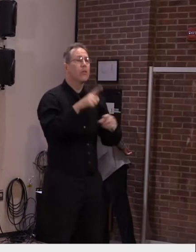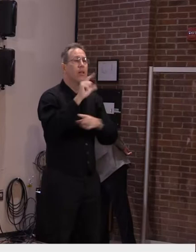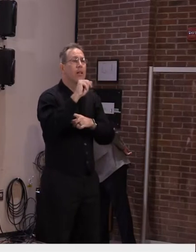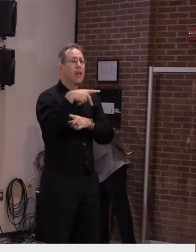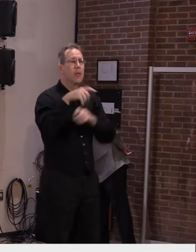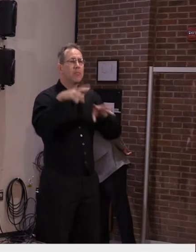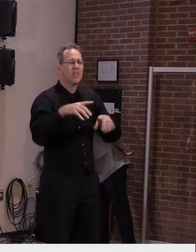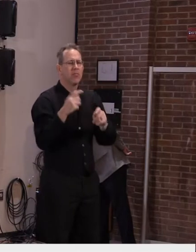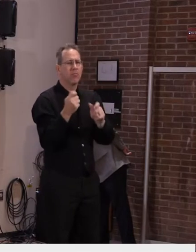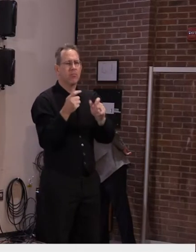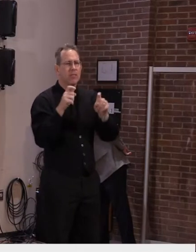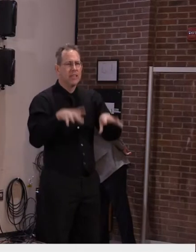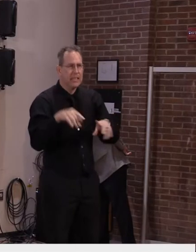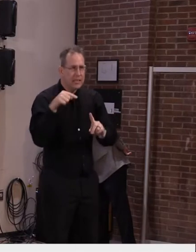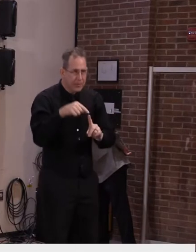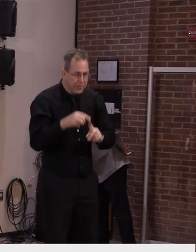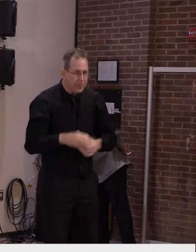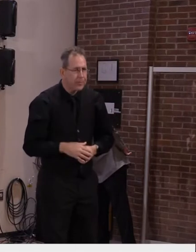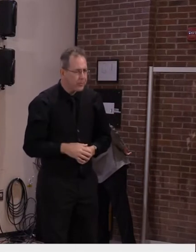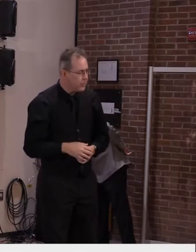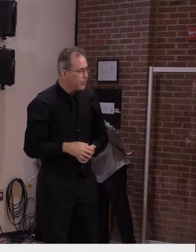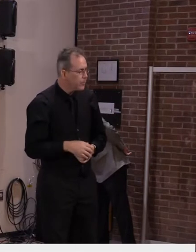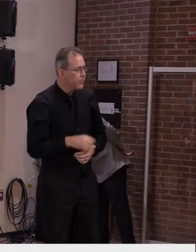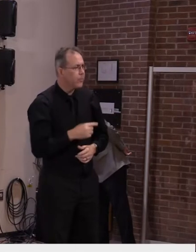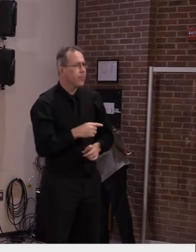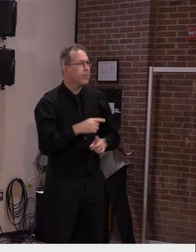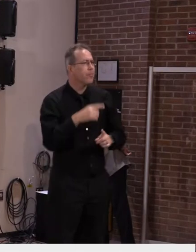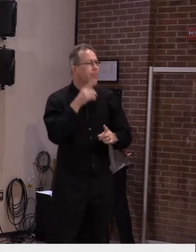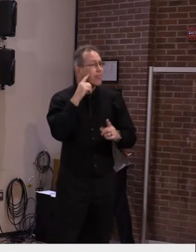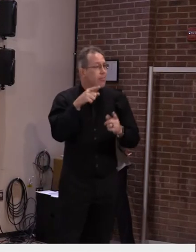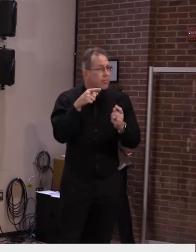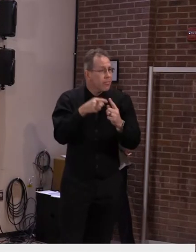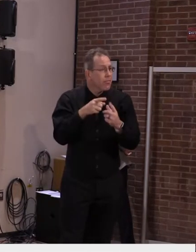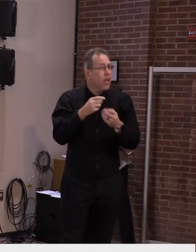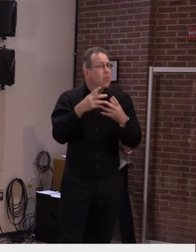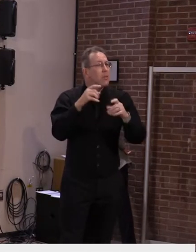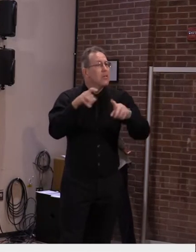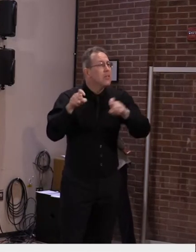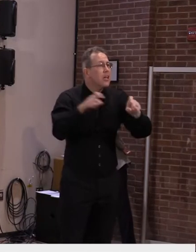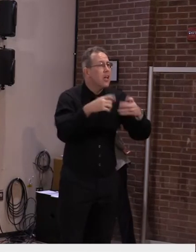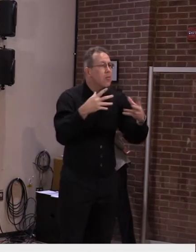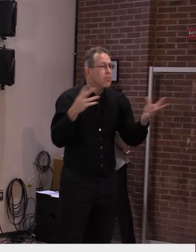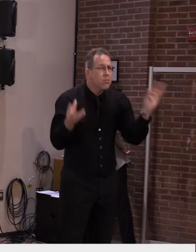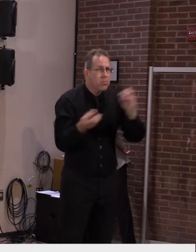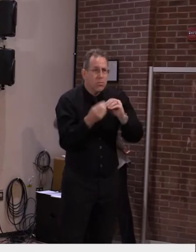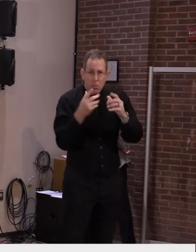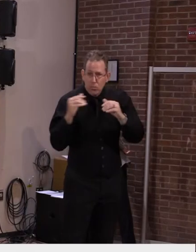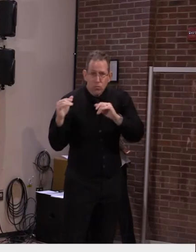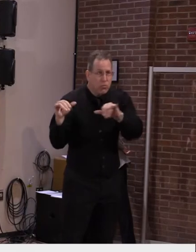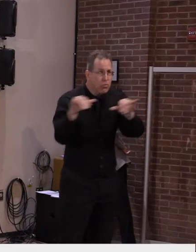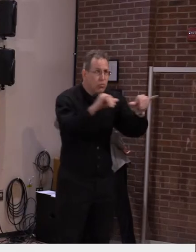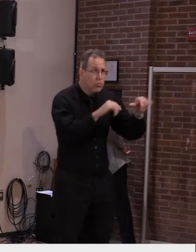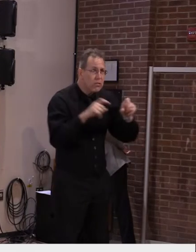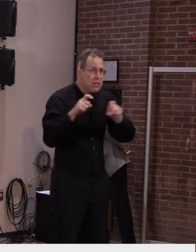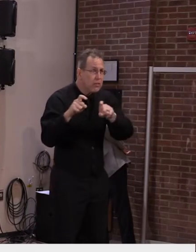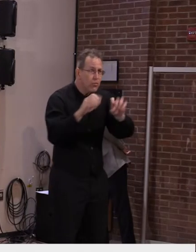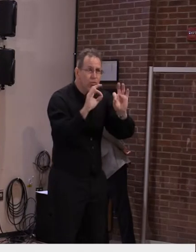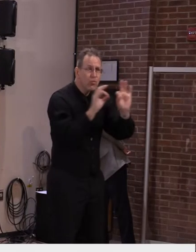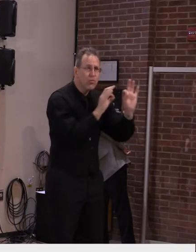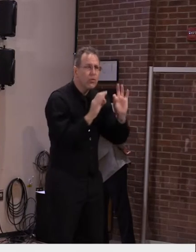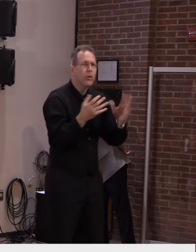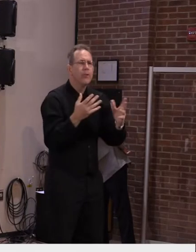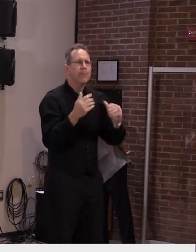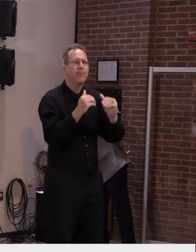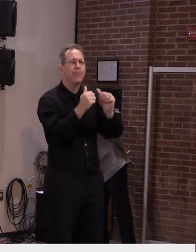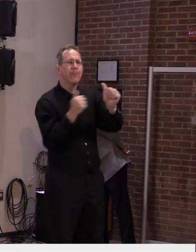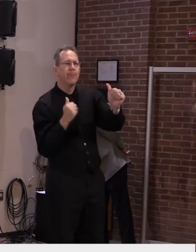issue in terms of equity. I don't have good data on that, so I'm going to be a little cautious there. As you'll see in